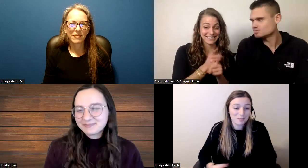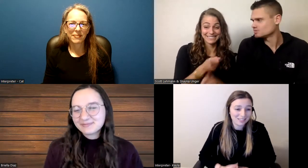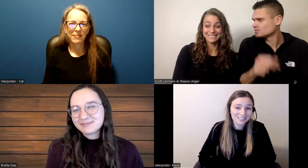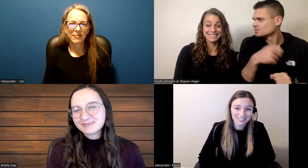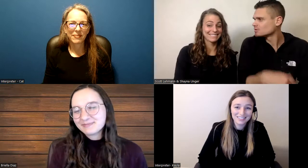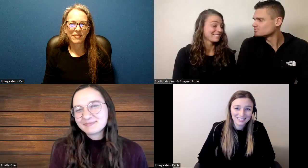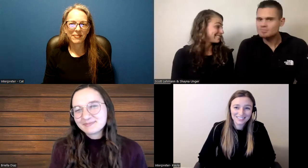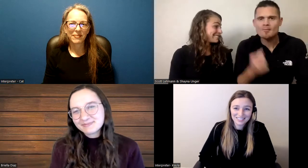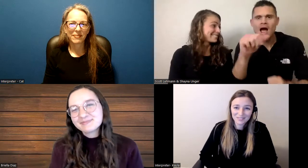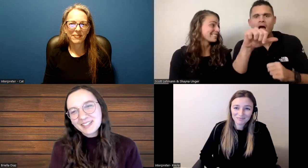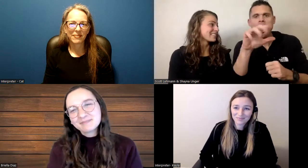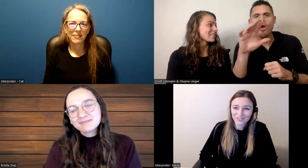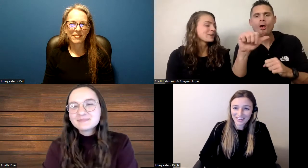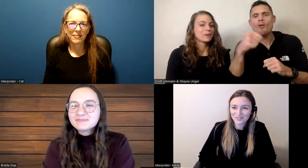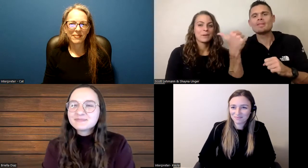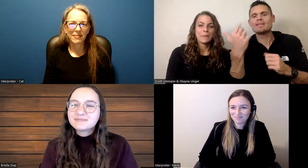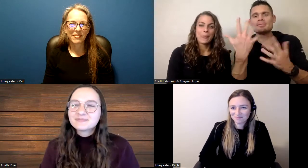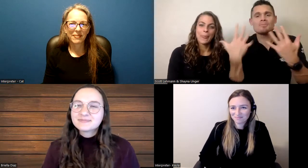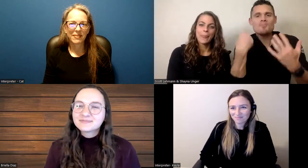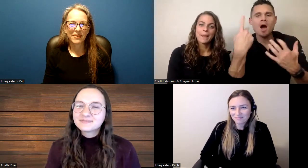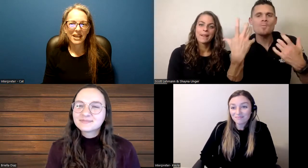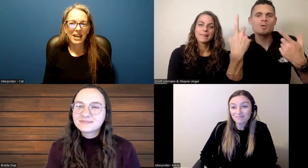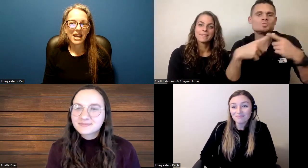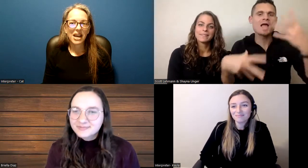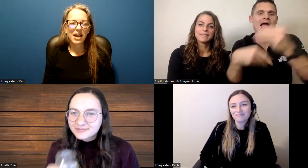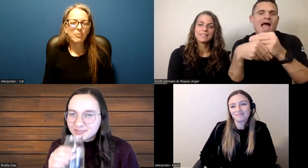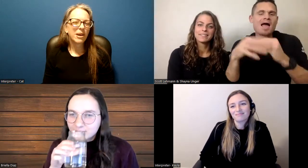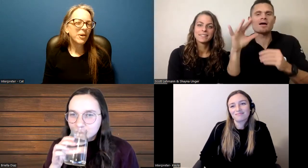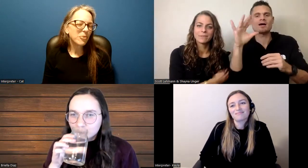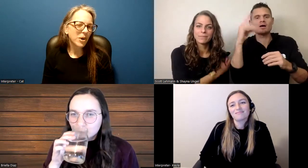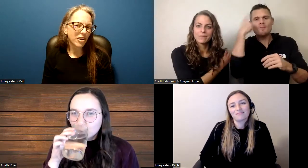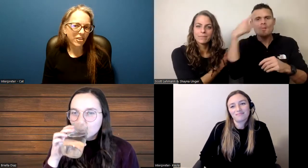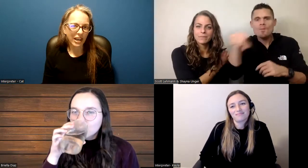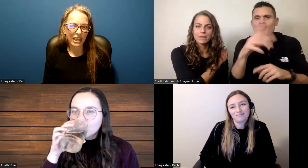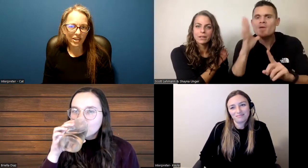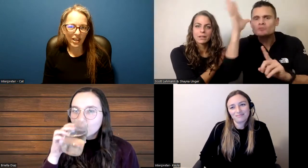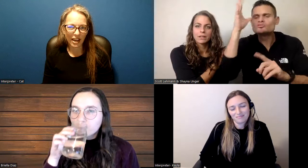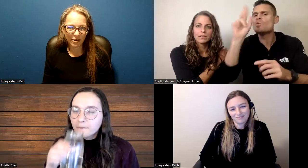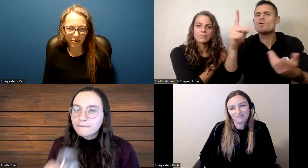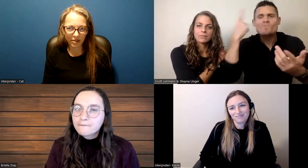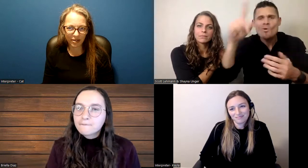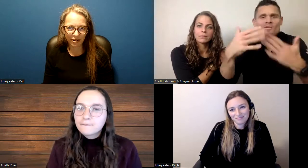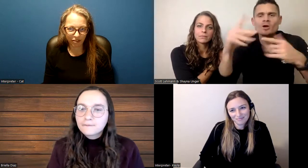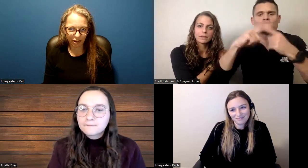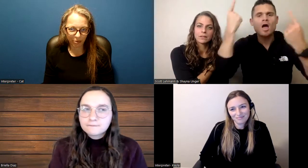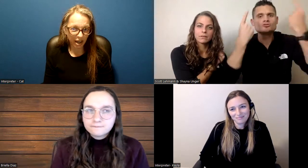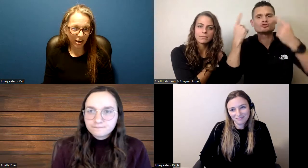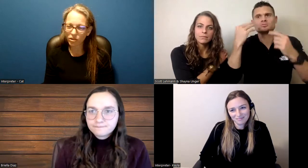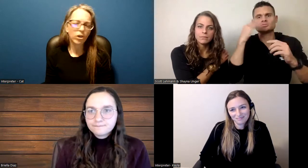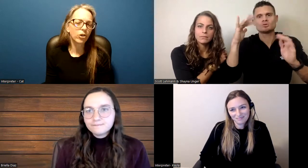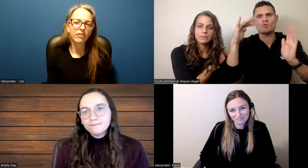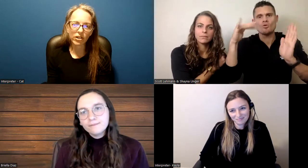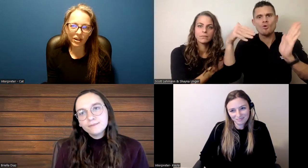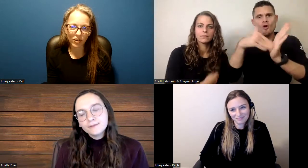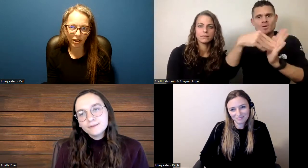we're determined. Right. And maybe one other thing I'd like to add for your parents